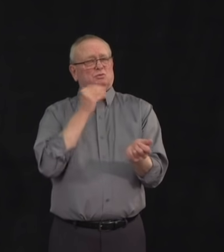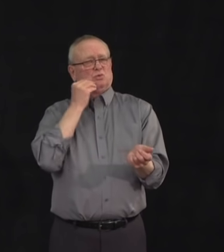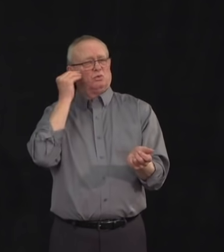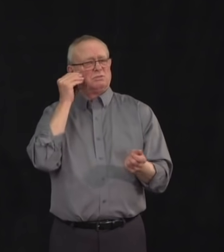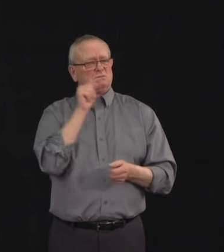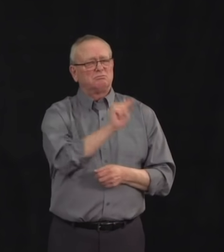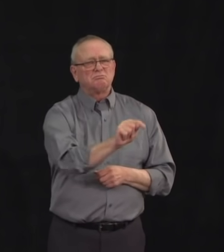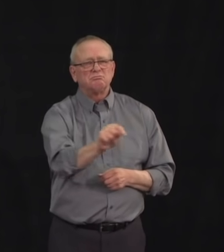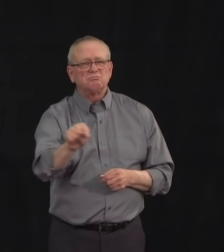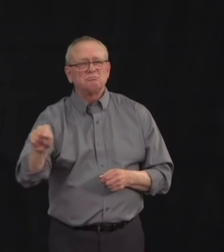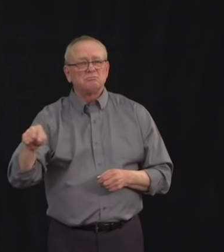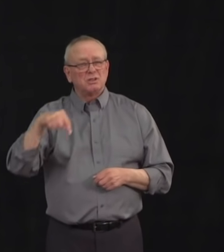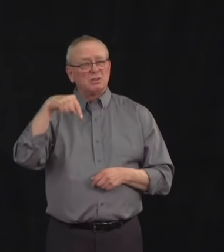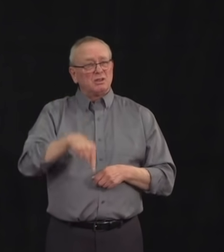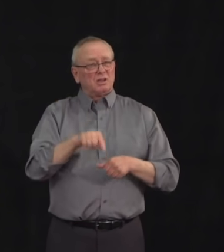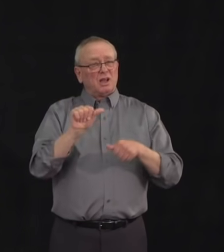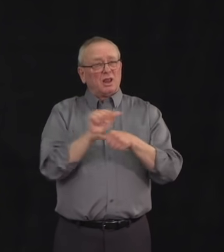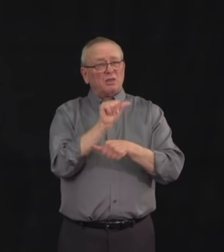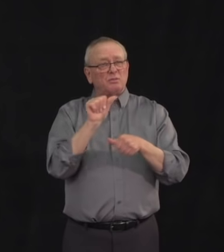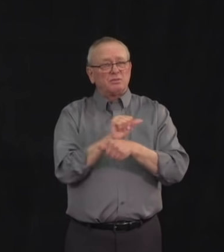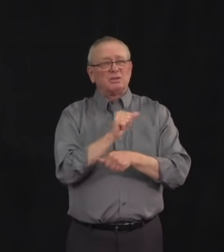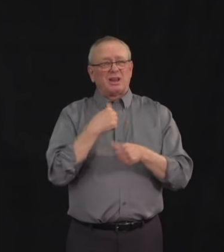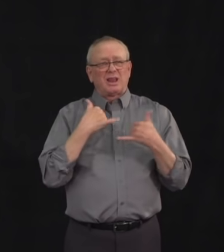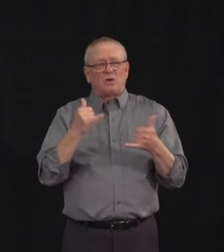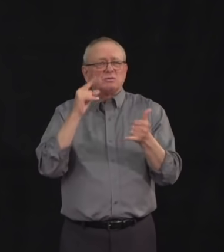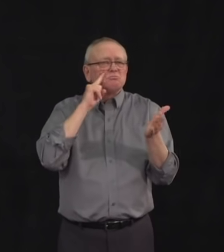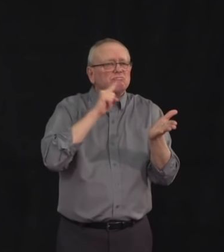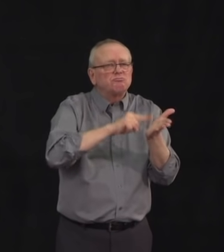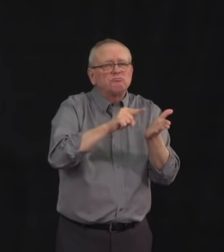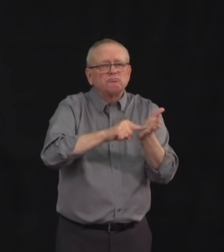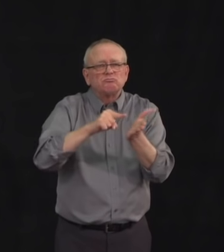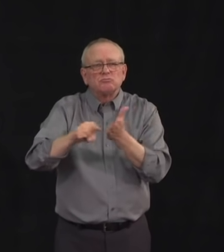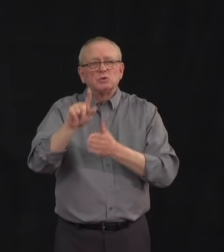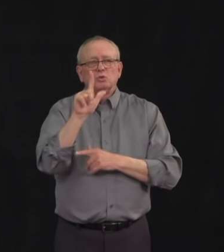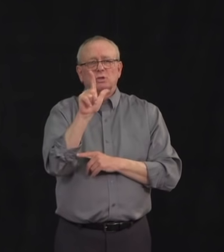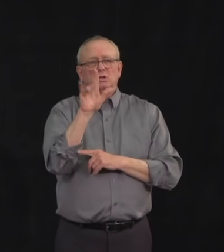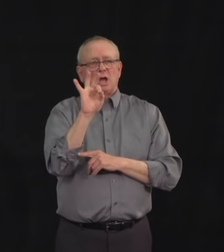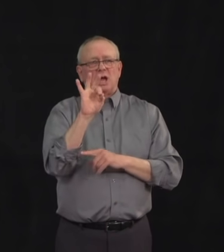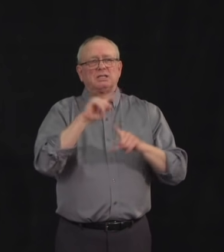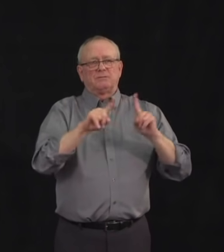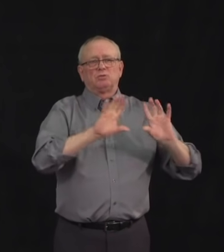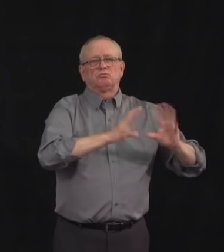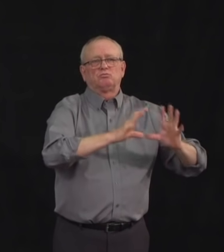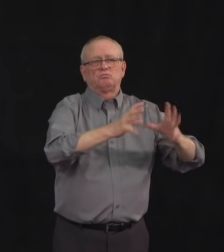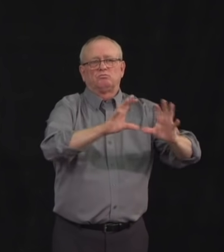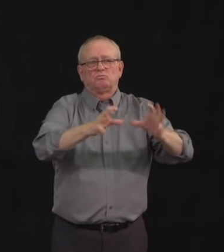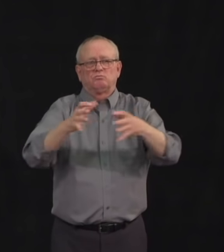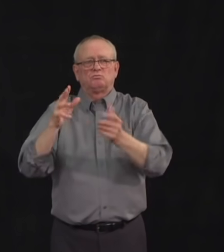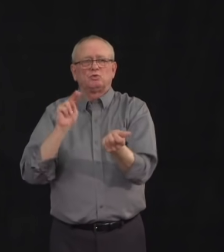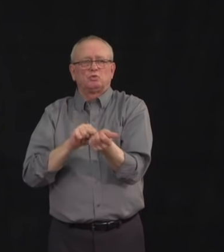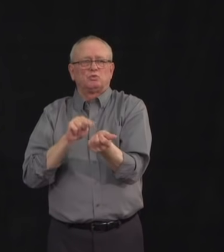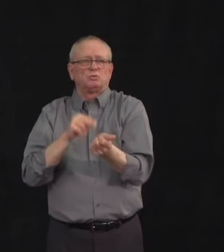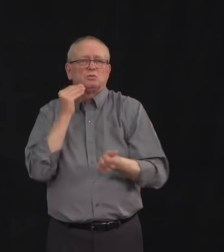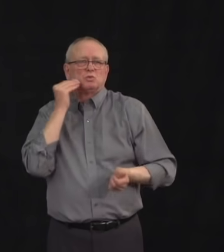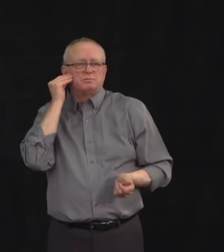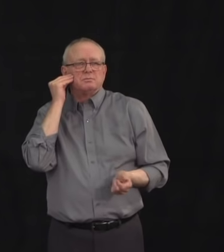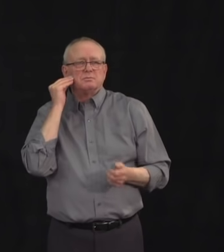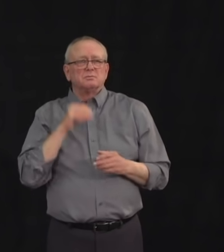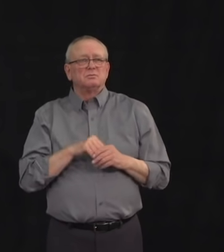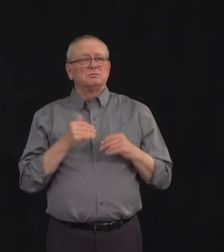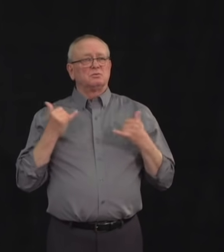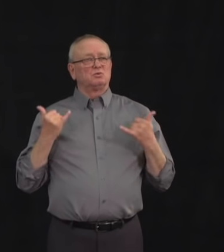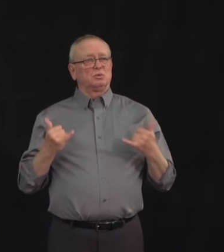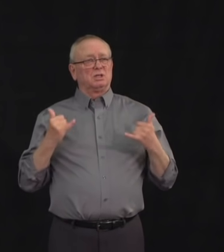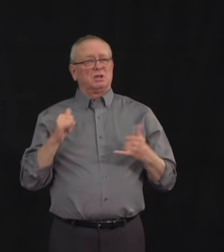facilities. To date, 330 cases have been reported at these facilities, with a total of 34